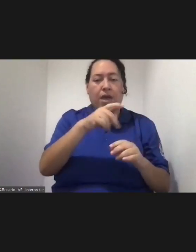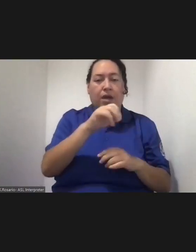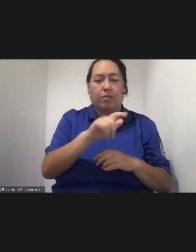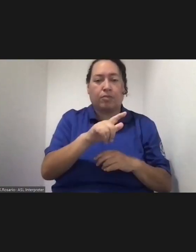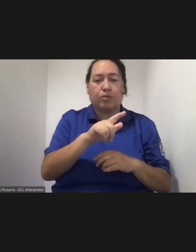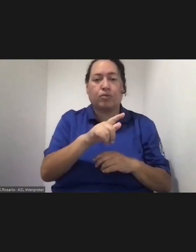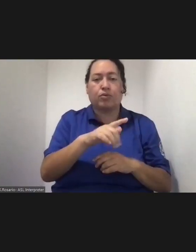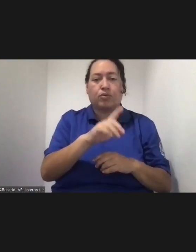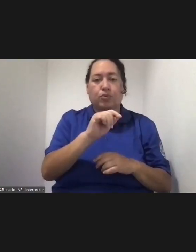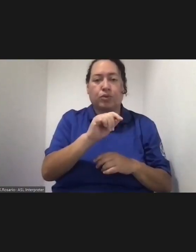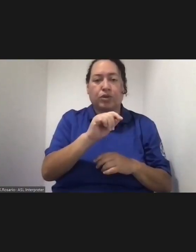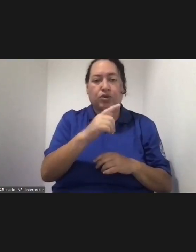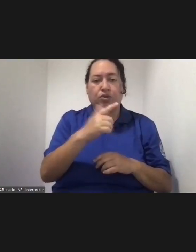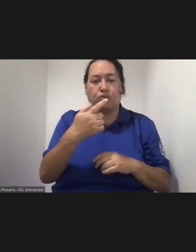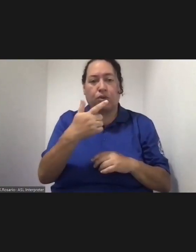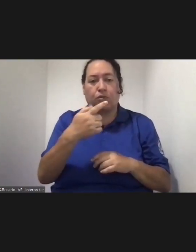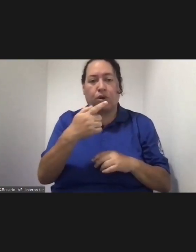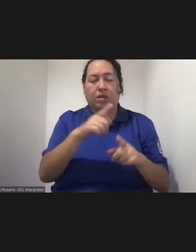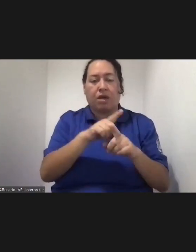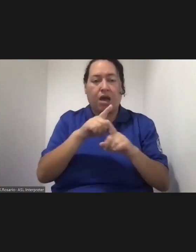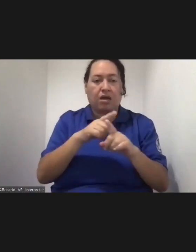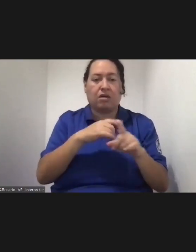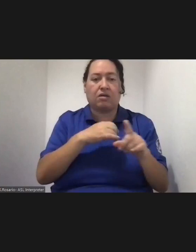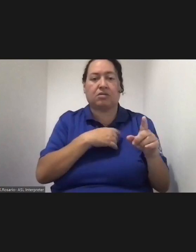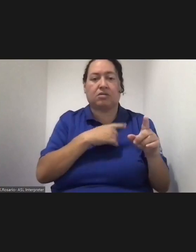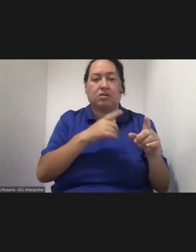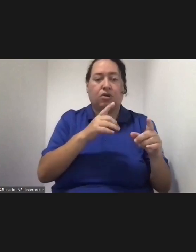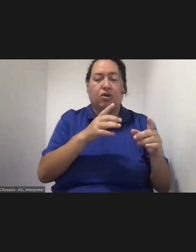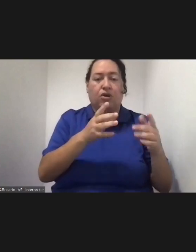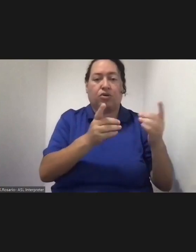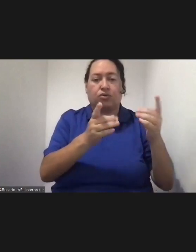the governor and the director just